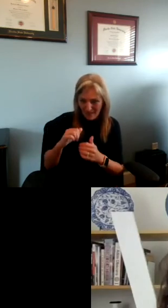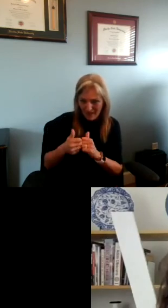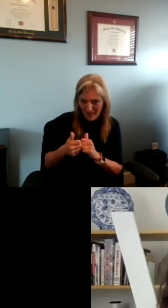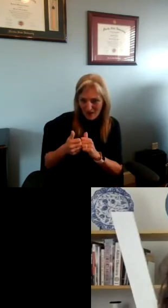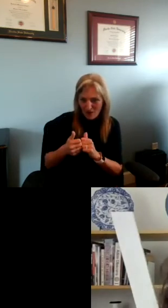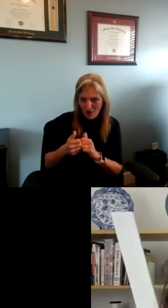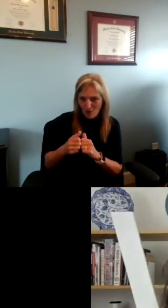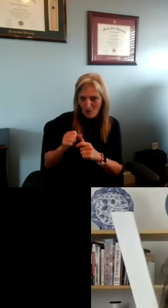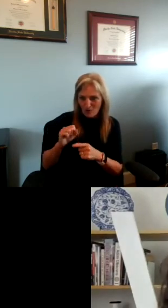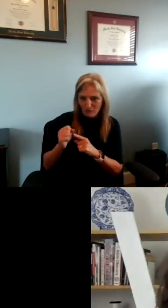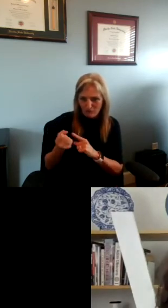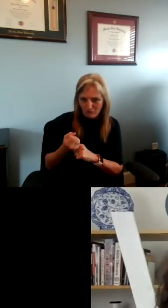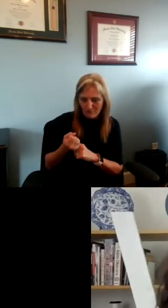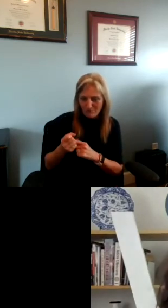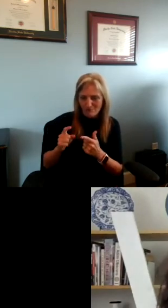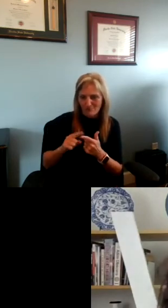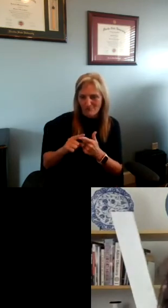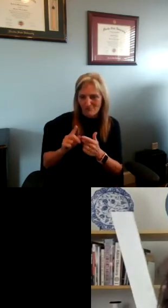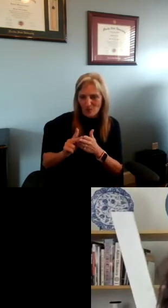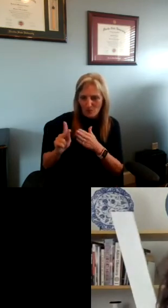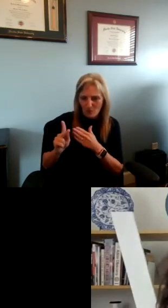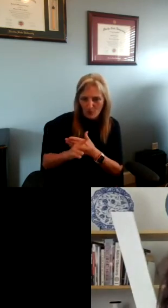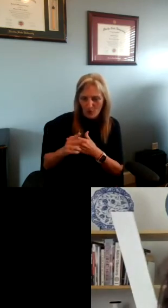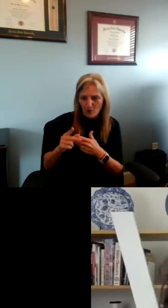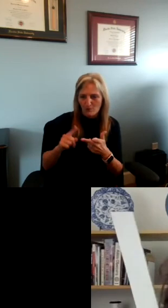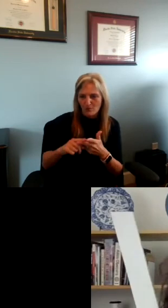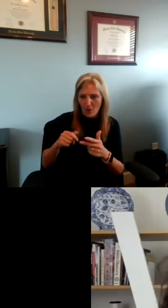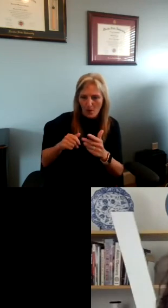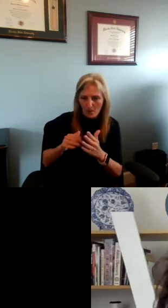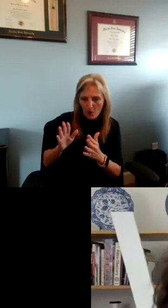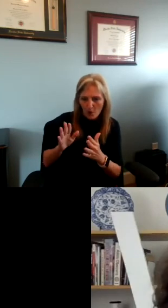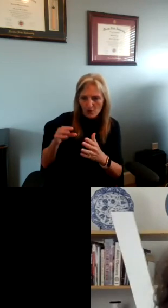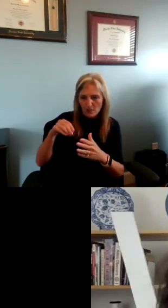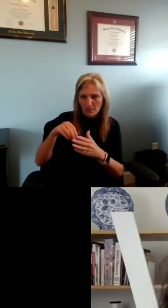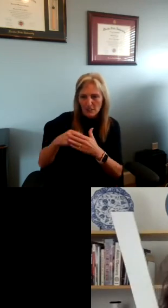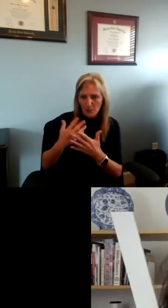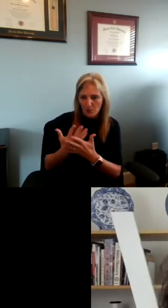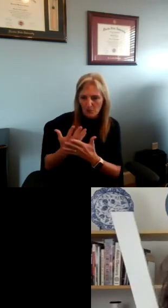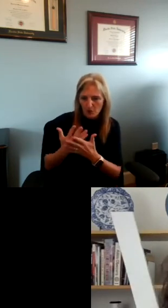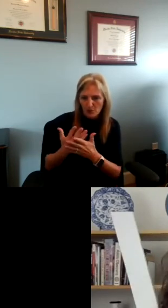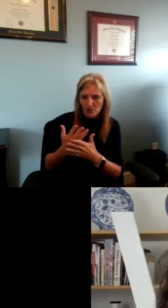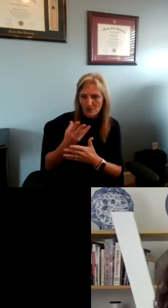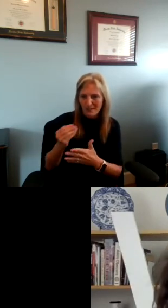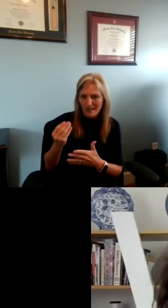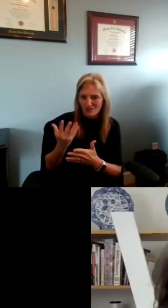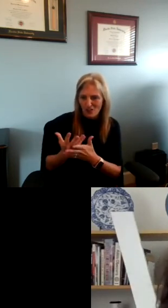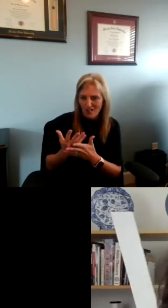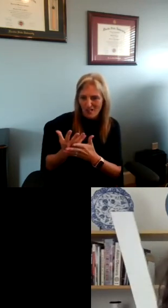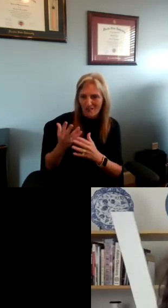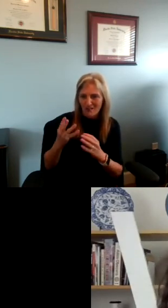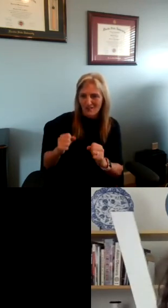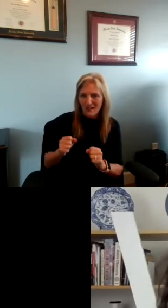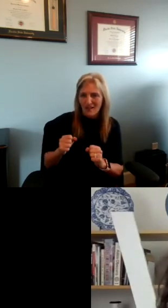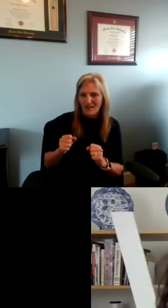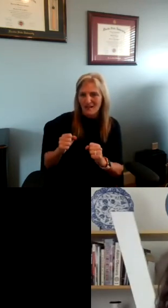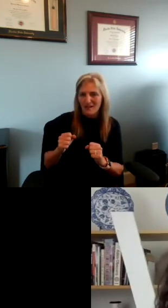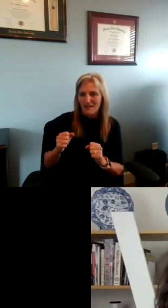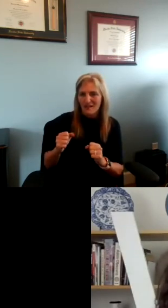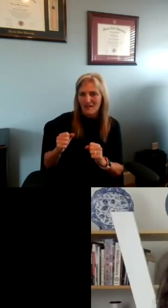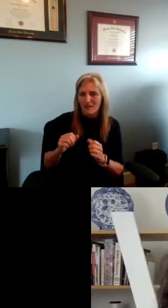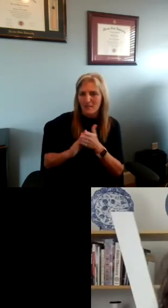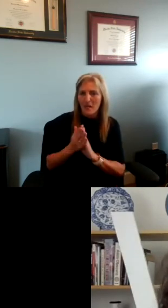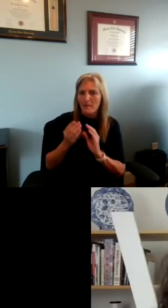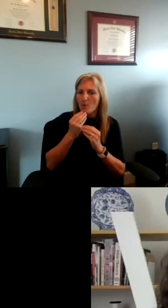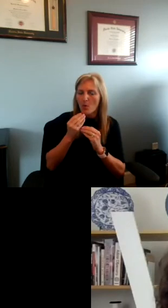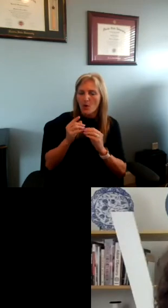conditions, programs, approaches within prisons and jails can be more gender responsive so